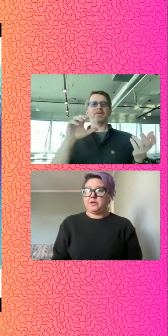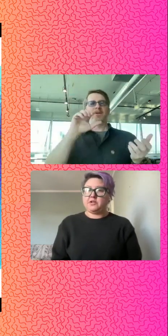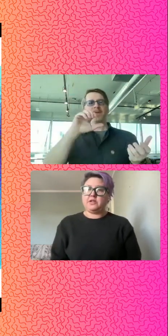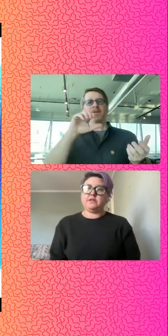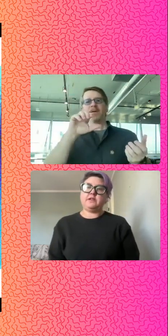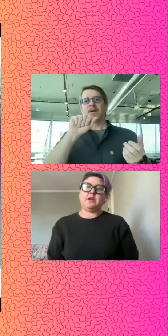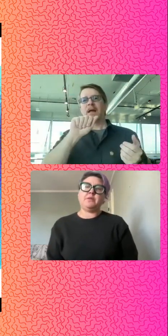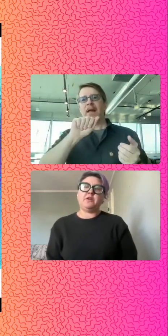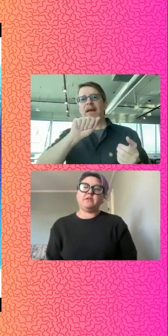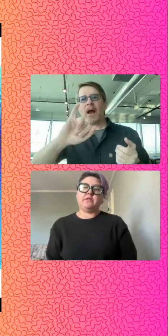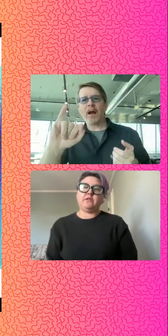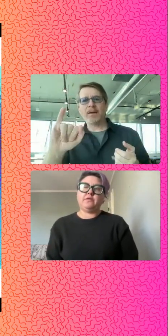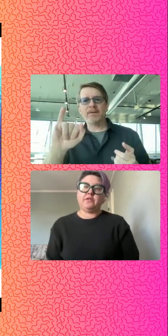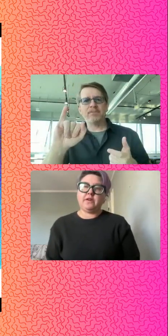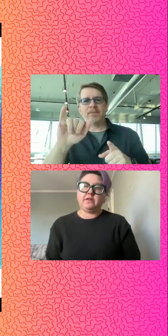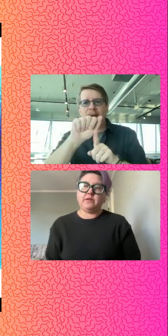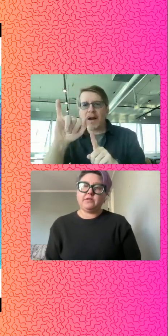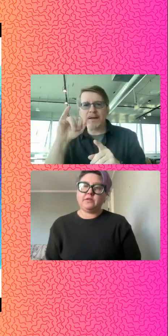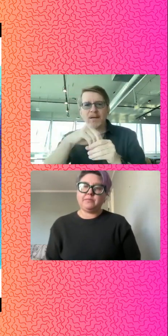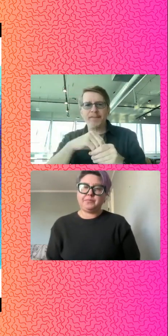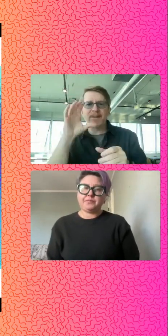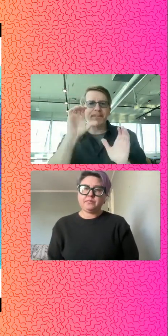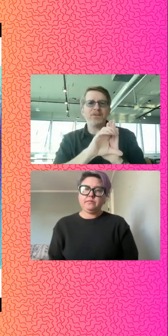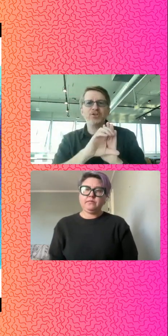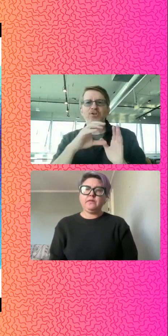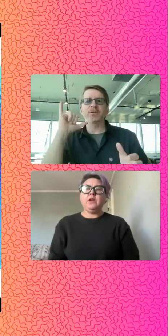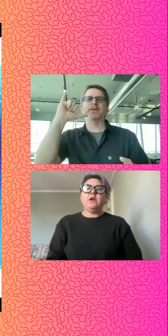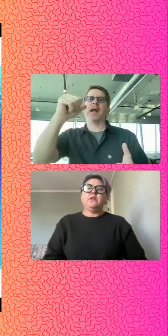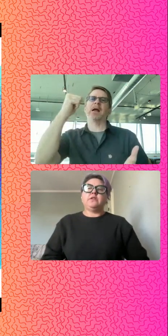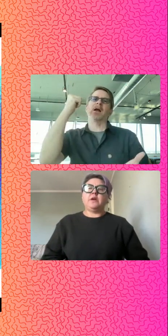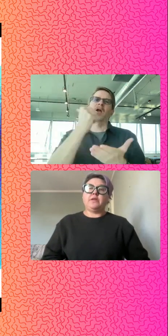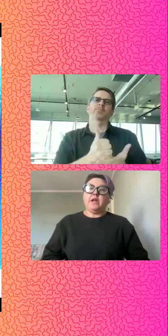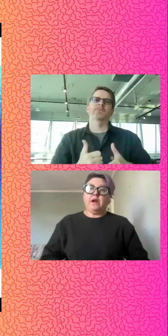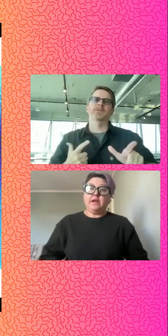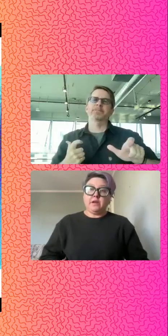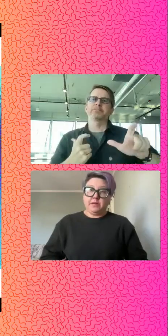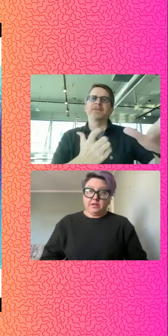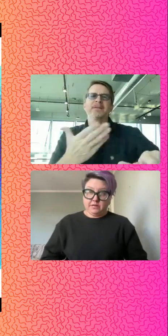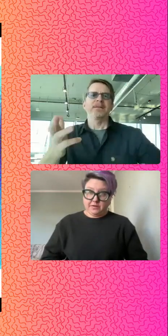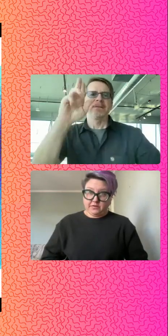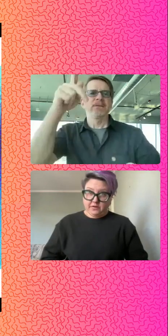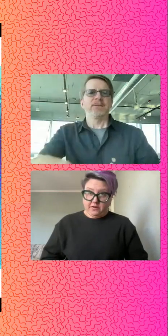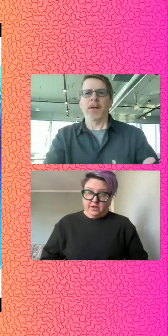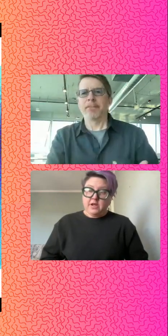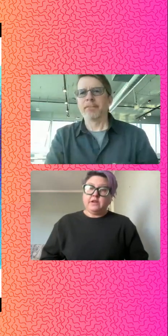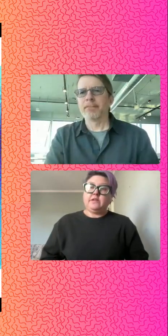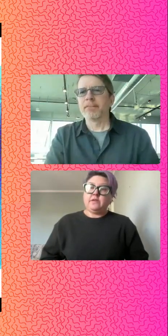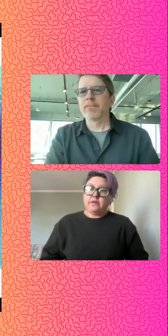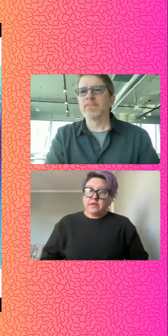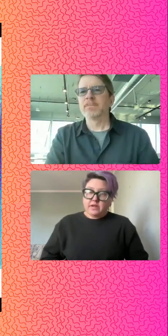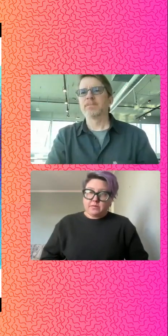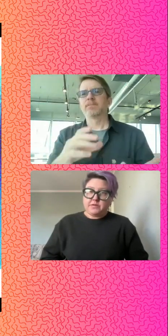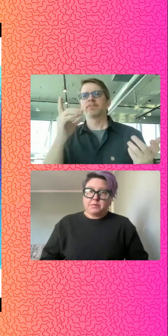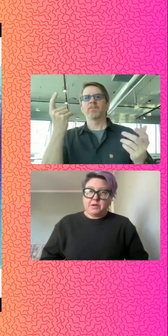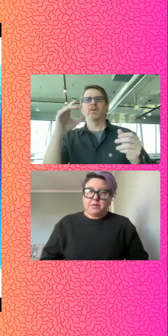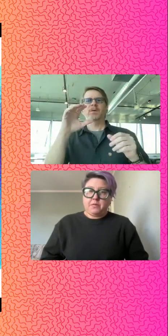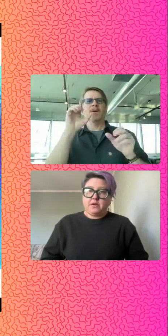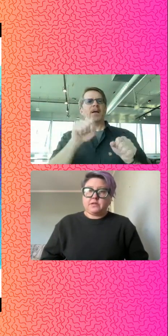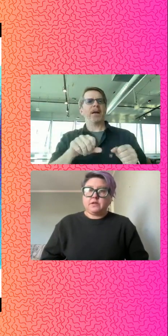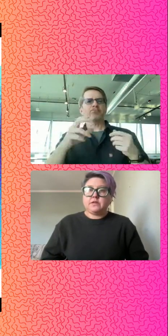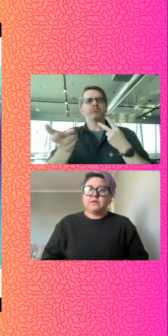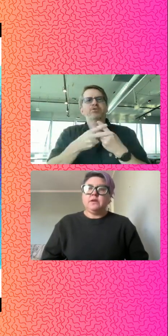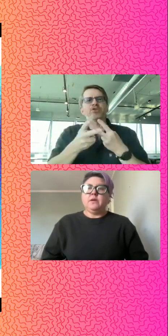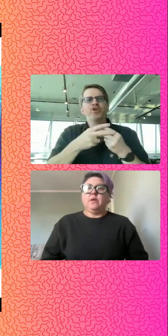hearing, speech, and things like that, but not necessarily for signed languages. So now with AI coming into the picture, definitely helped speed